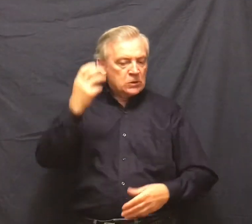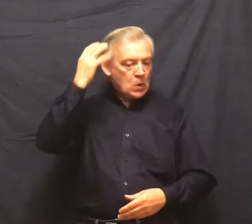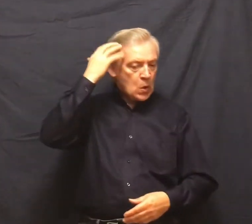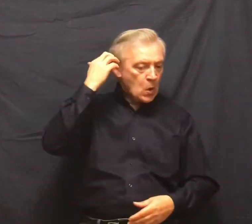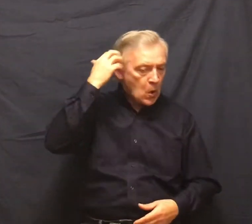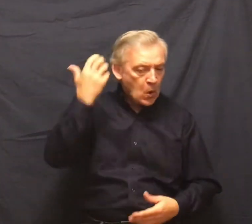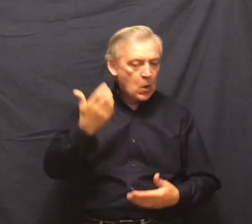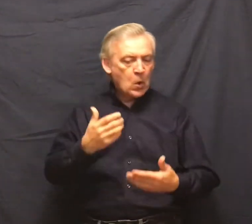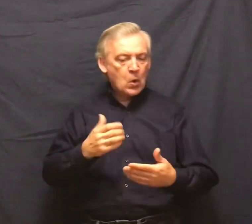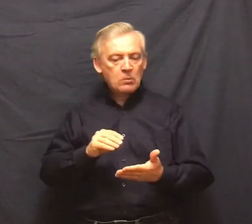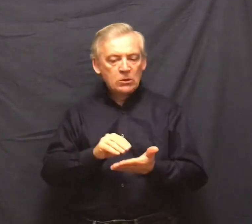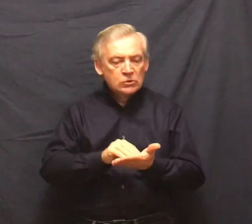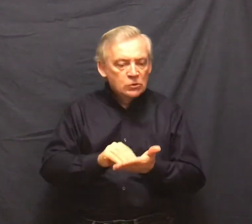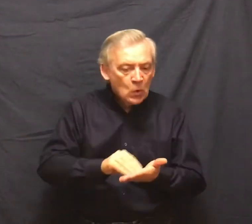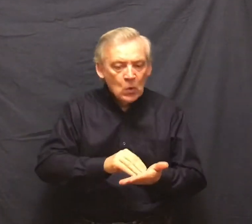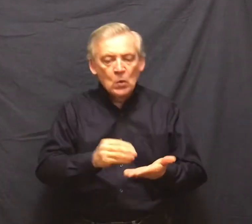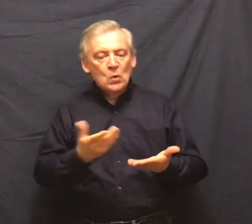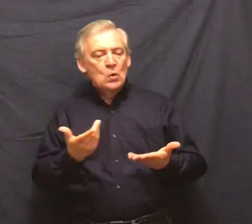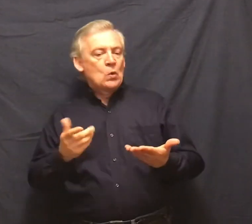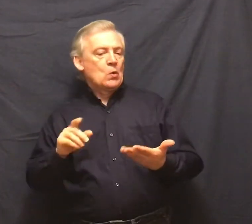leather wristband.